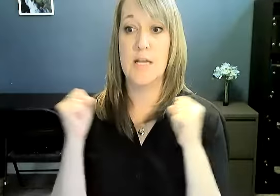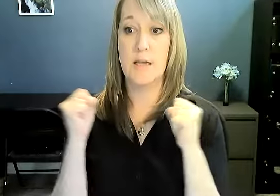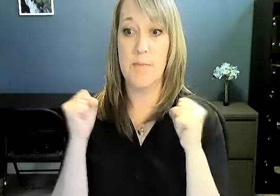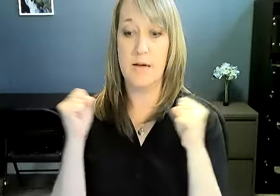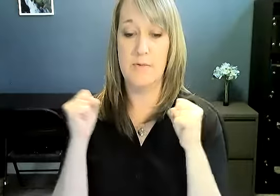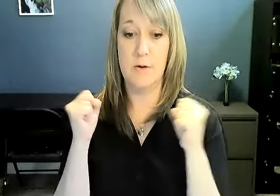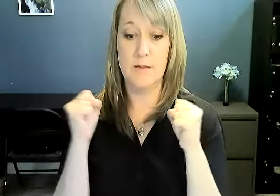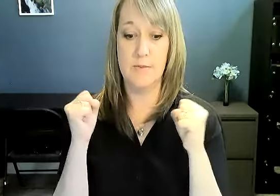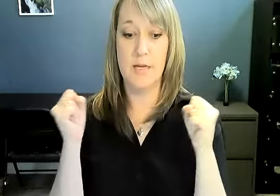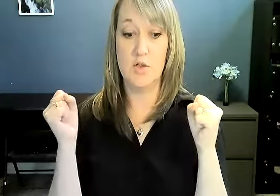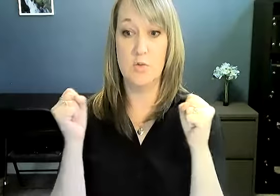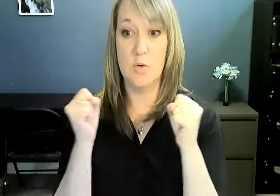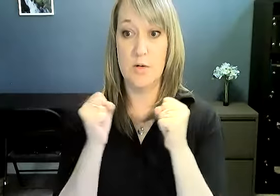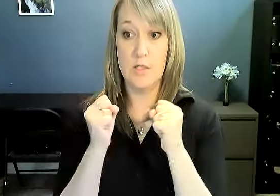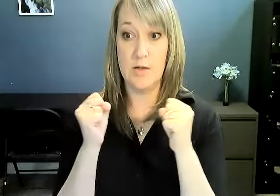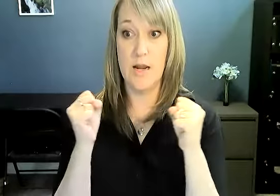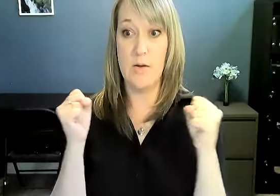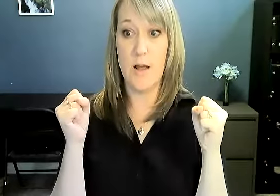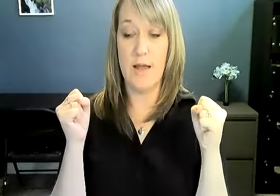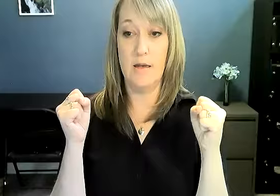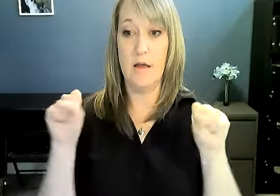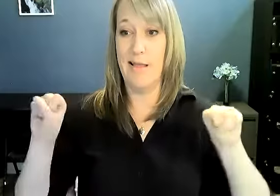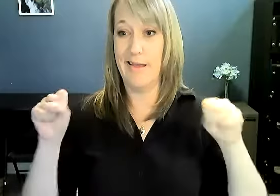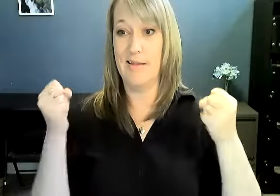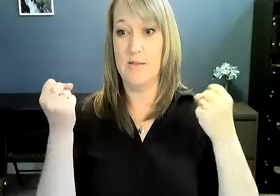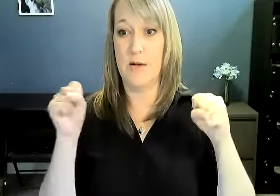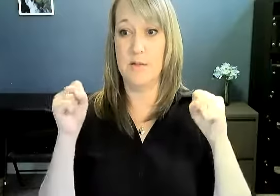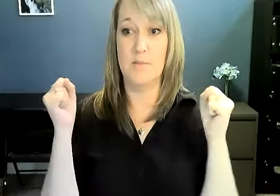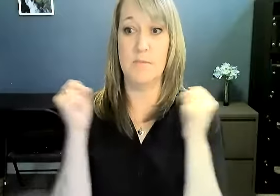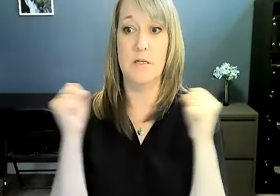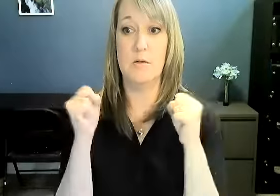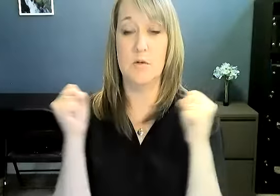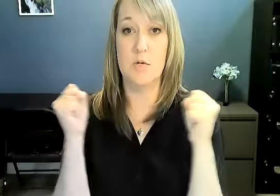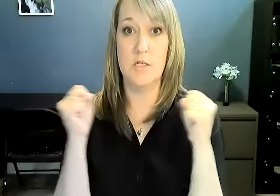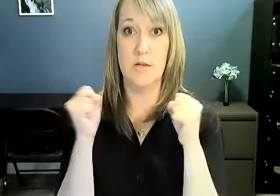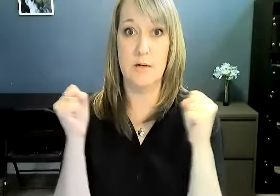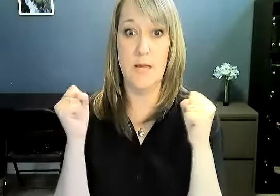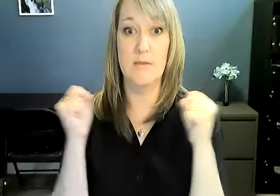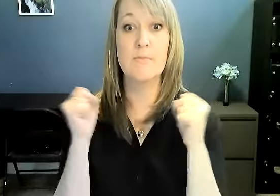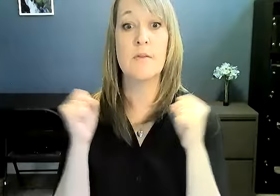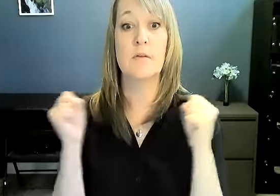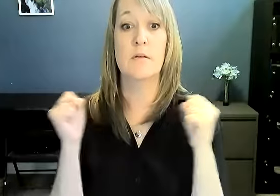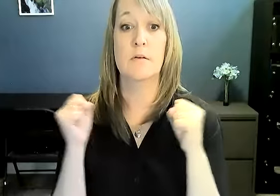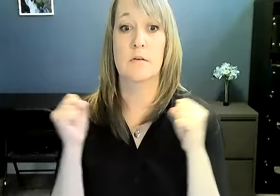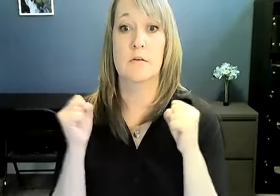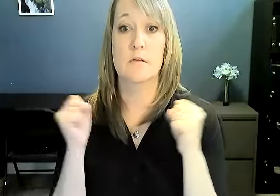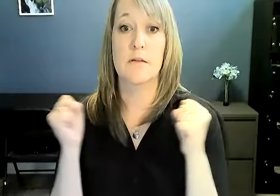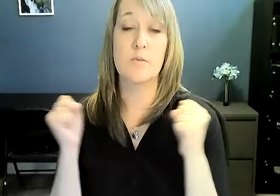shaking back and forth this way, toward each other and away. Not like this way or something, but toward each other and away. So that's